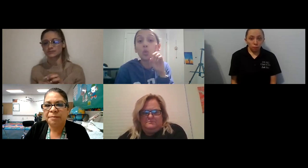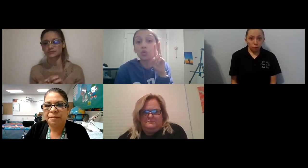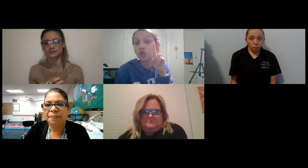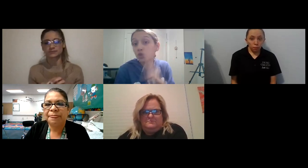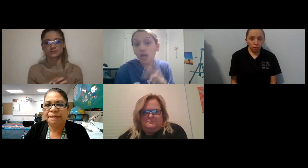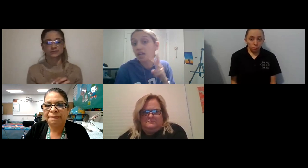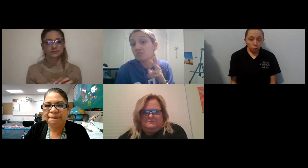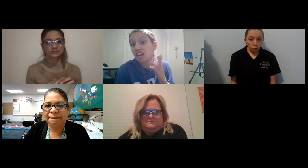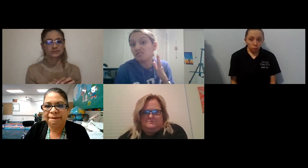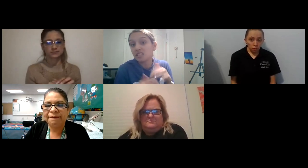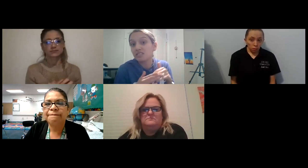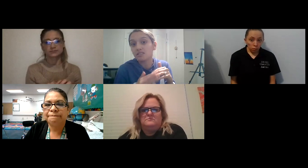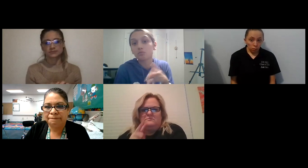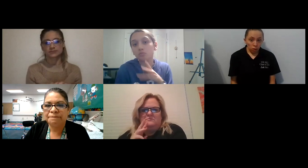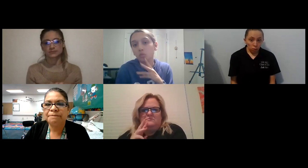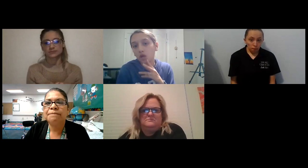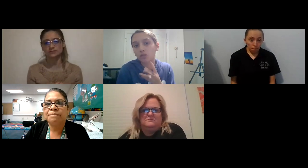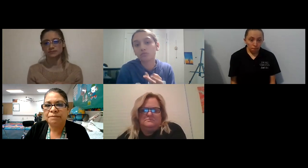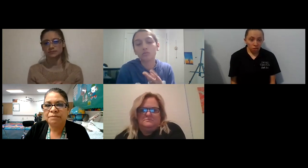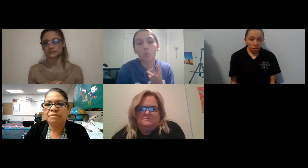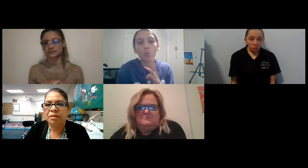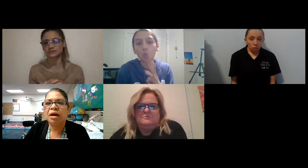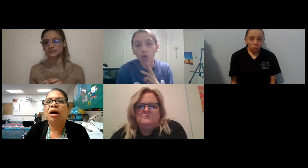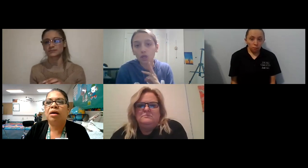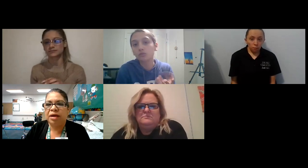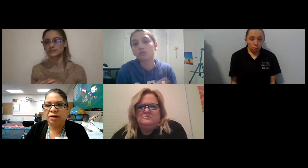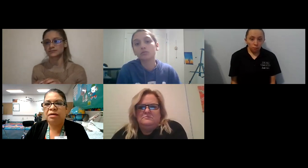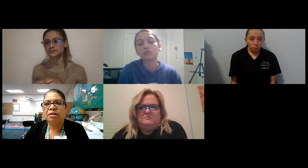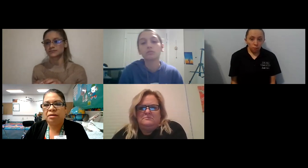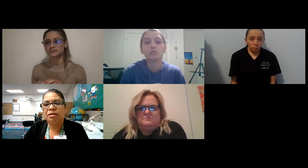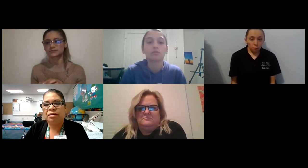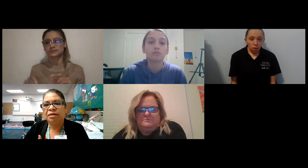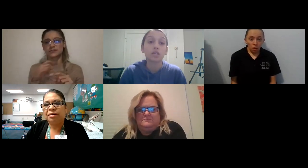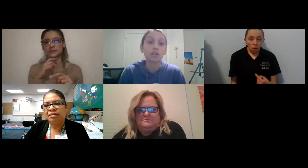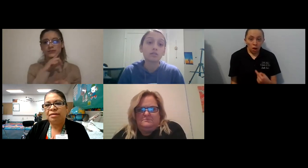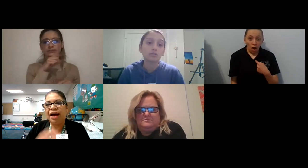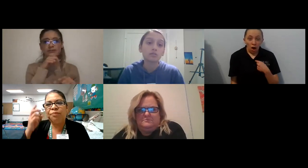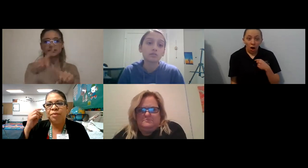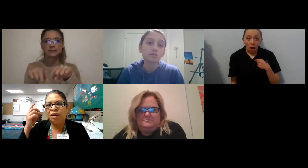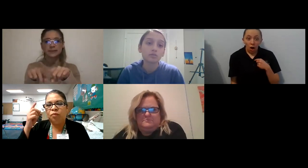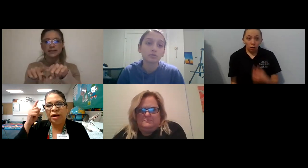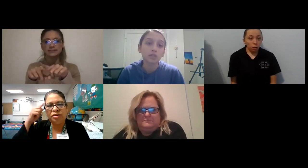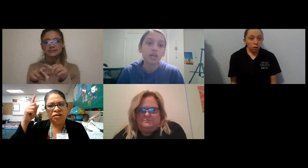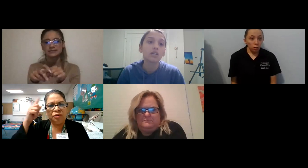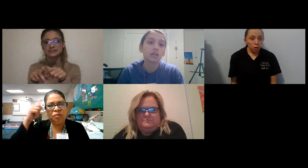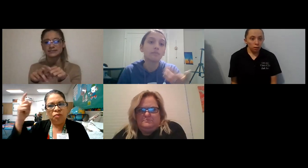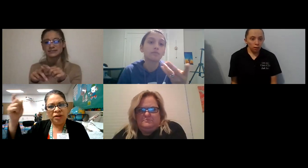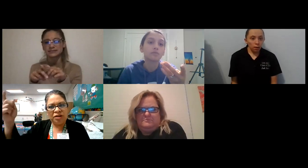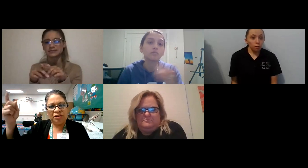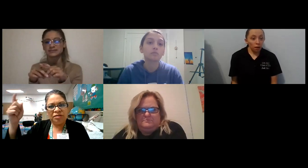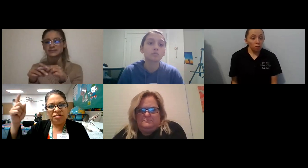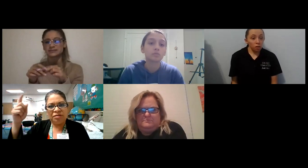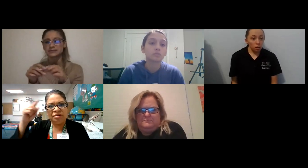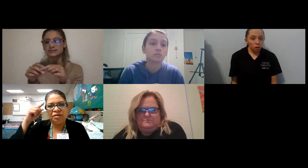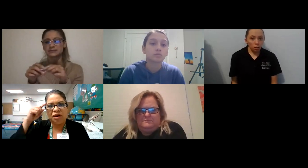either 2 times at least water. Water. Okay. Yeah. I wonder, Yeah. wonder?